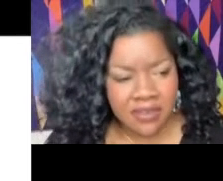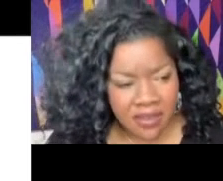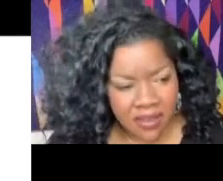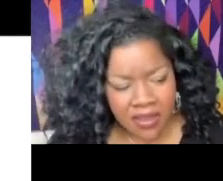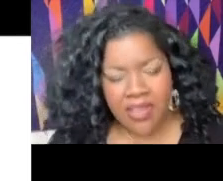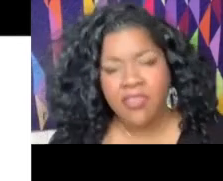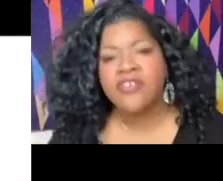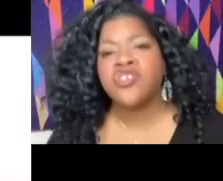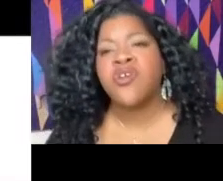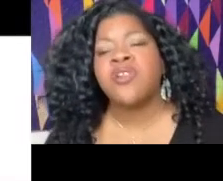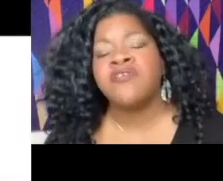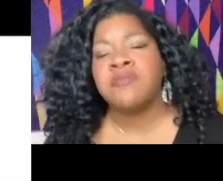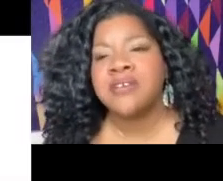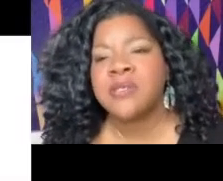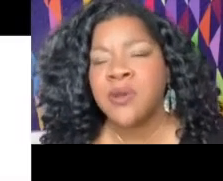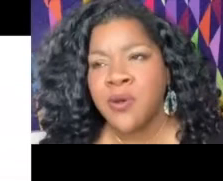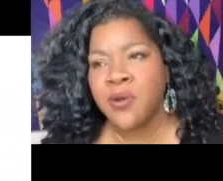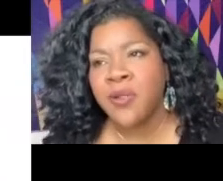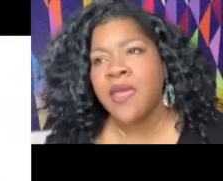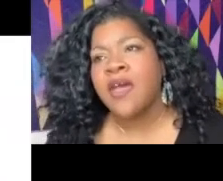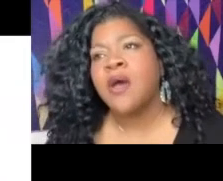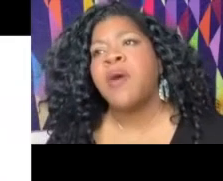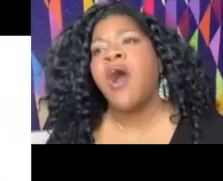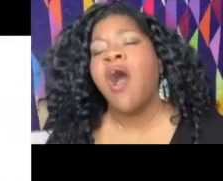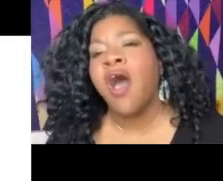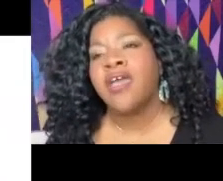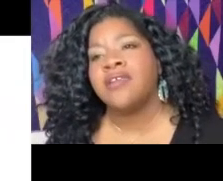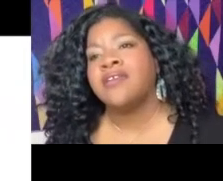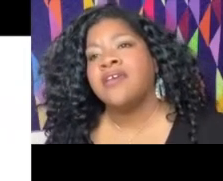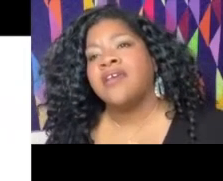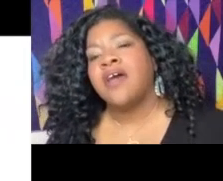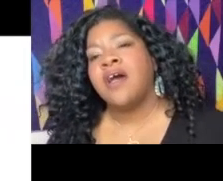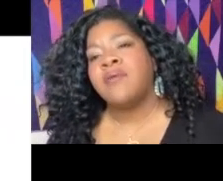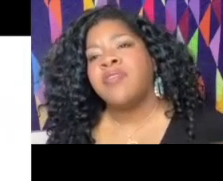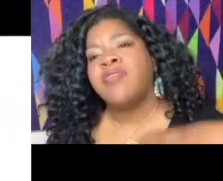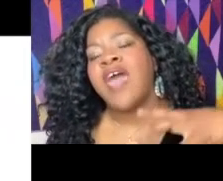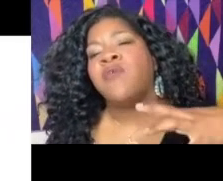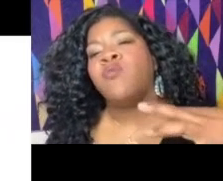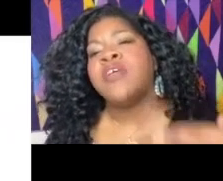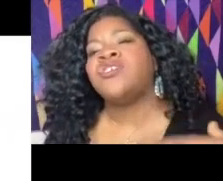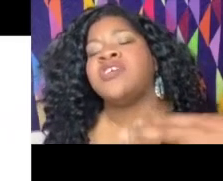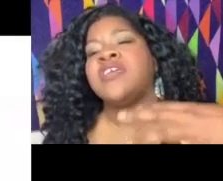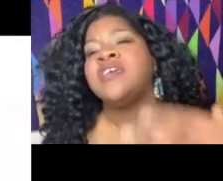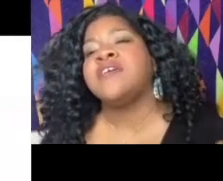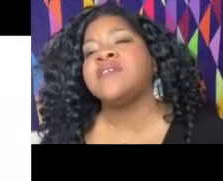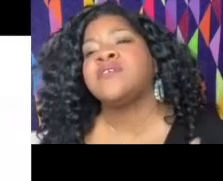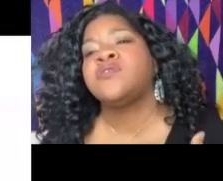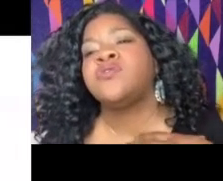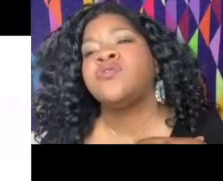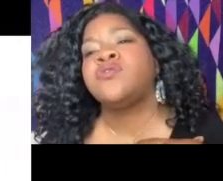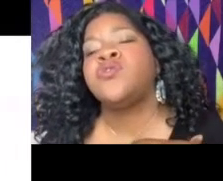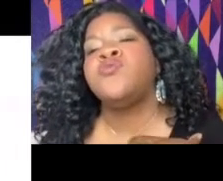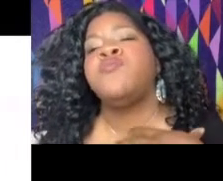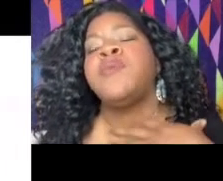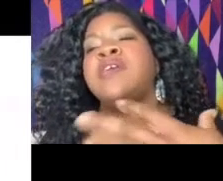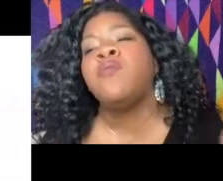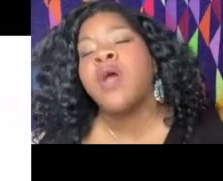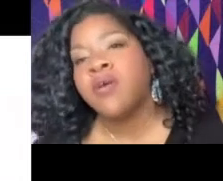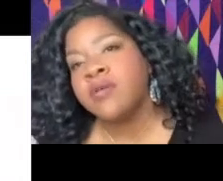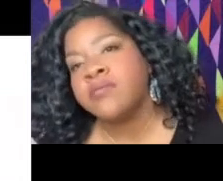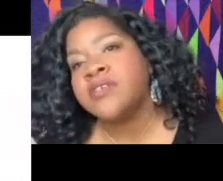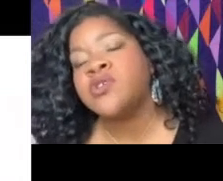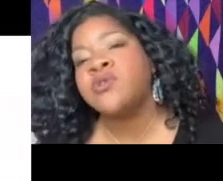notes in the journal of my soul upon that which it is to